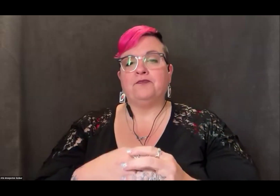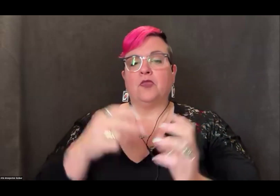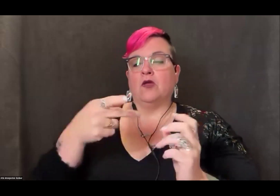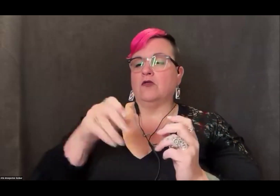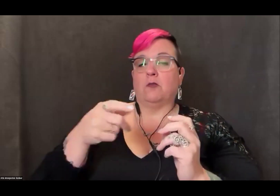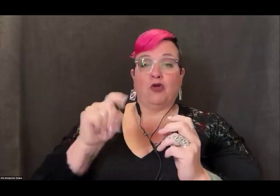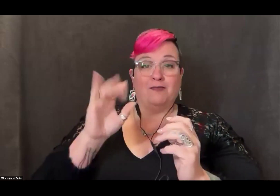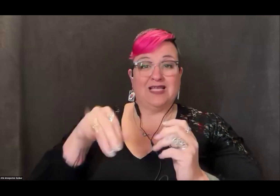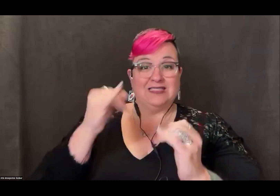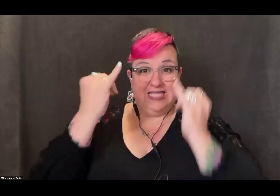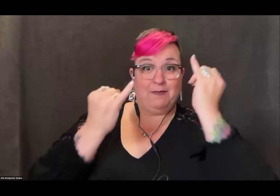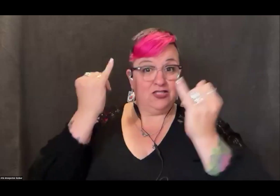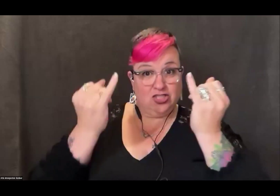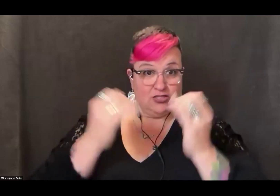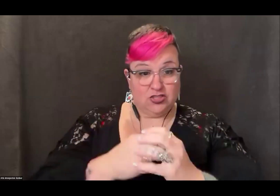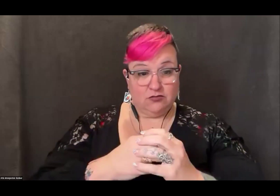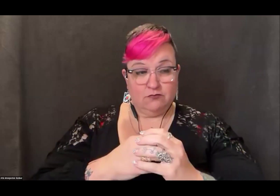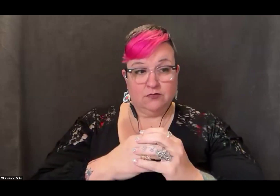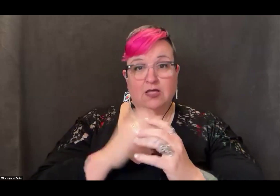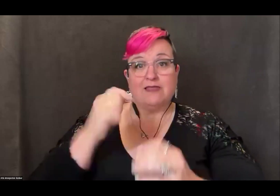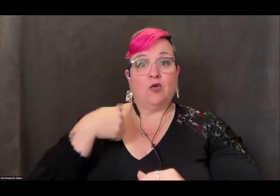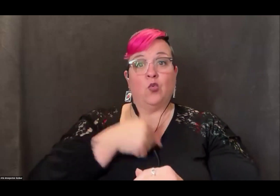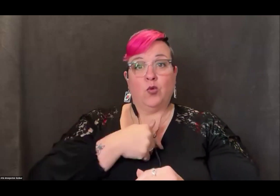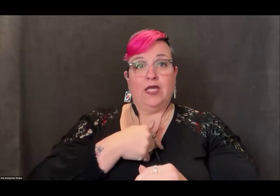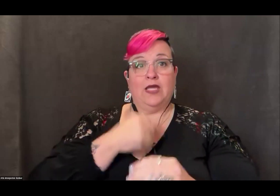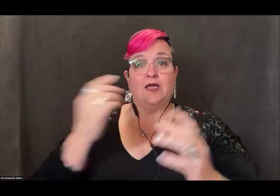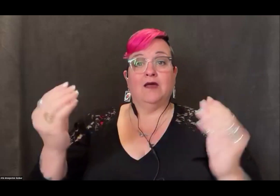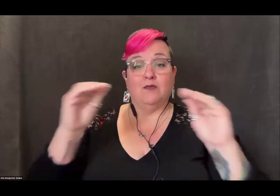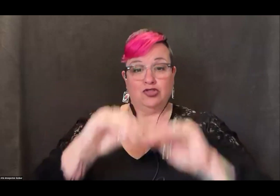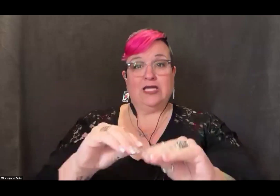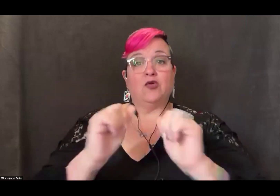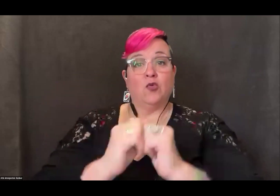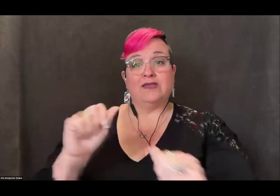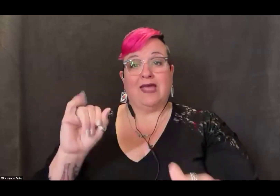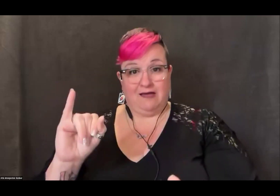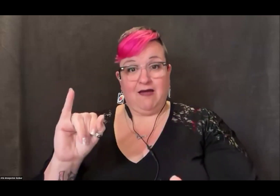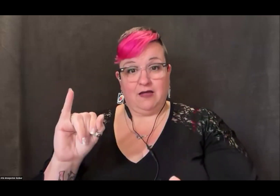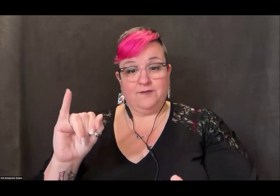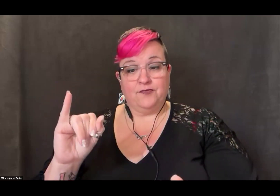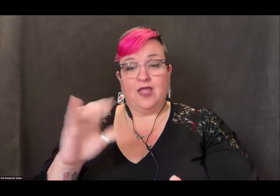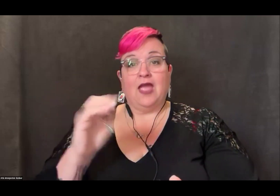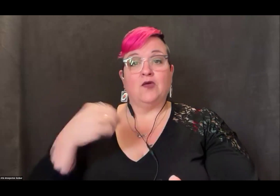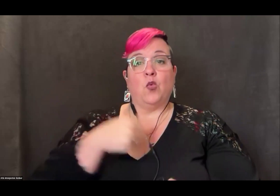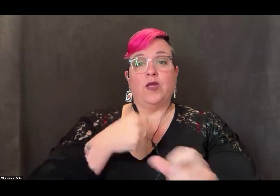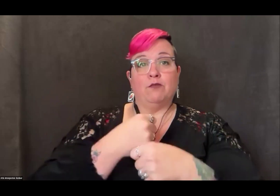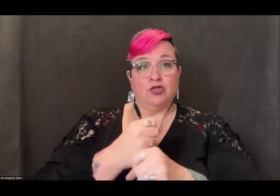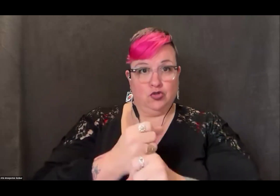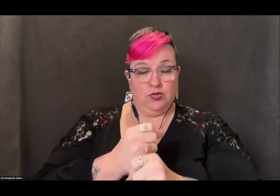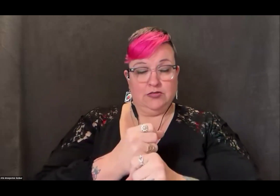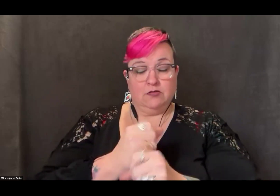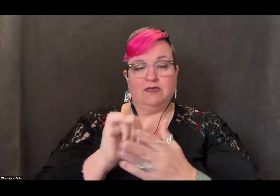is the imagination that we put together with AI and our mind, and we're producing